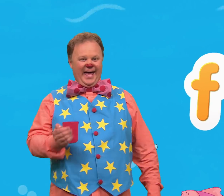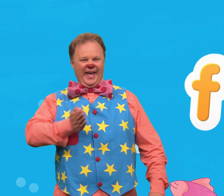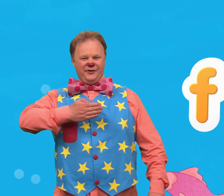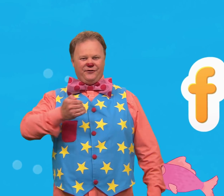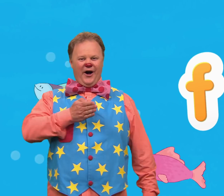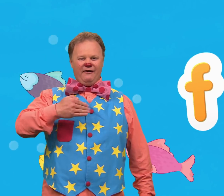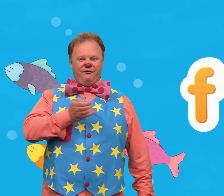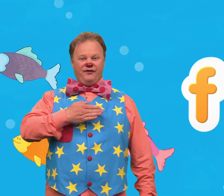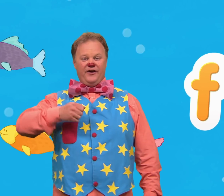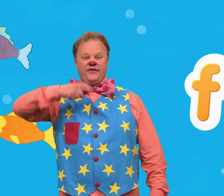Is for a fish.